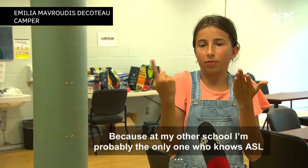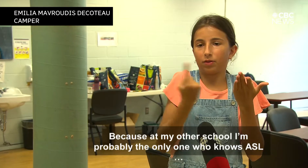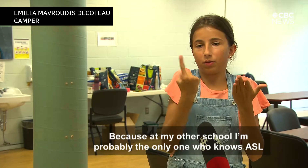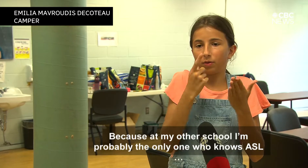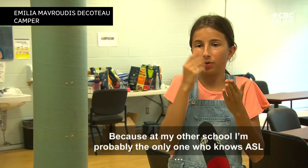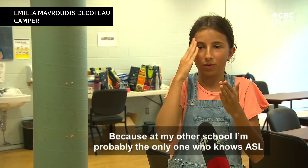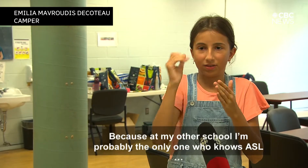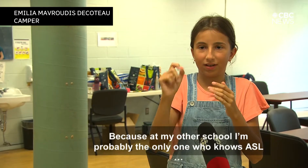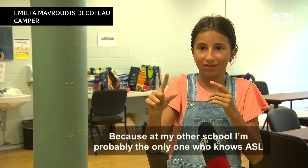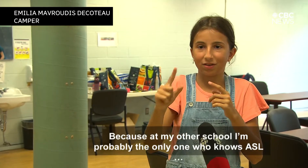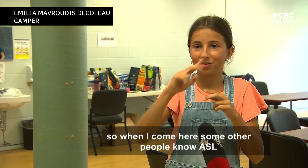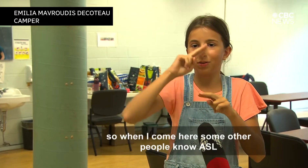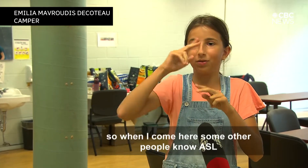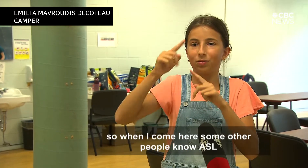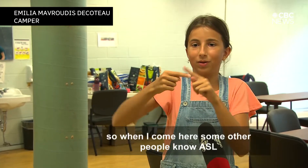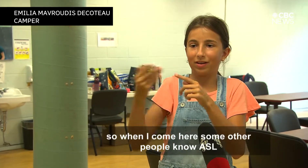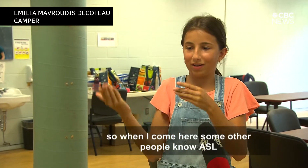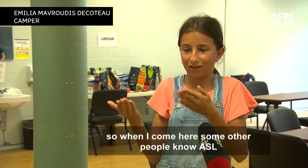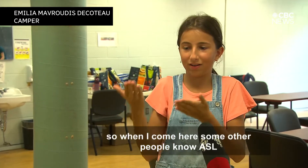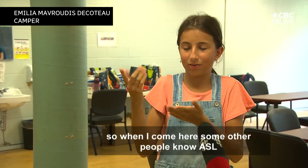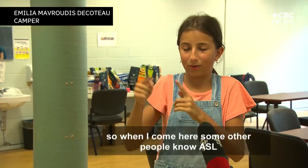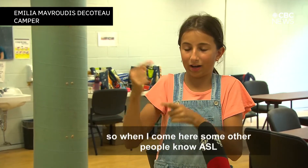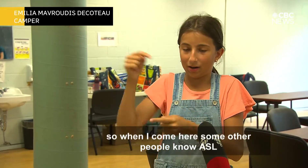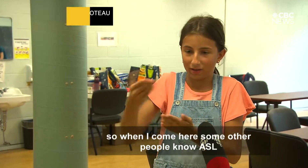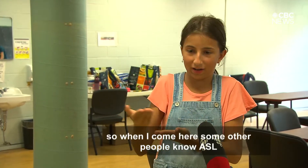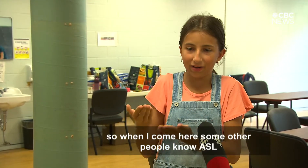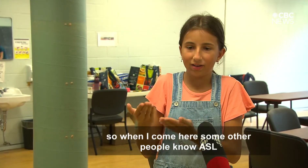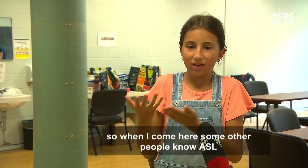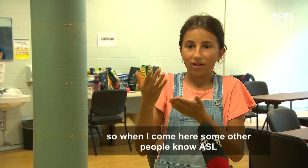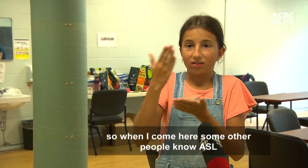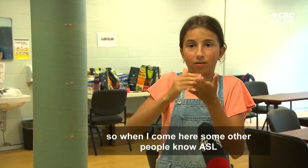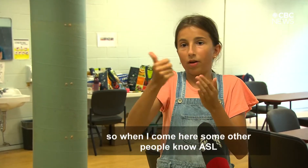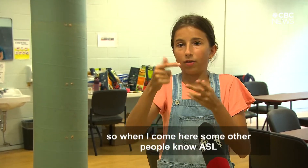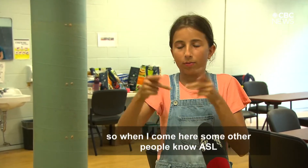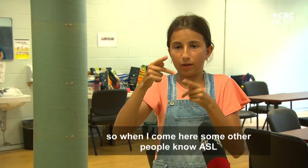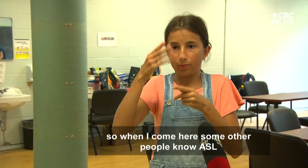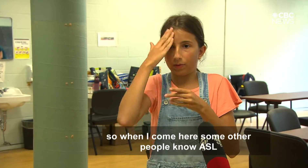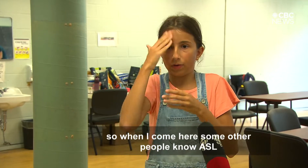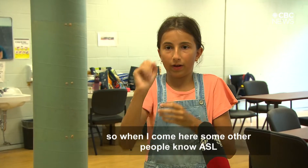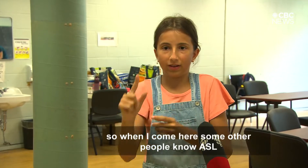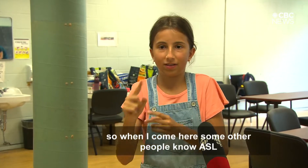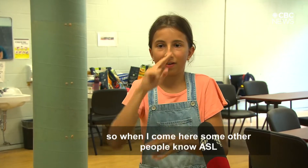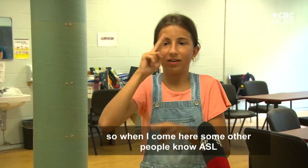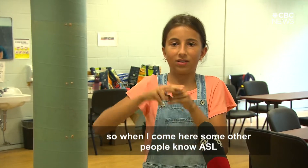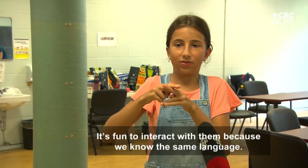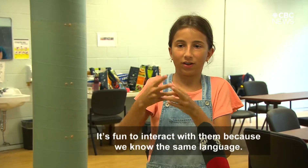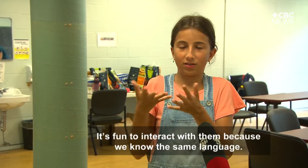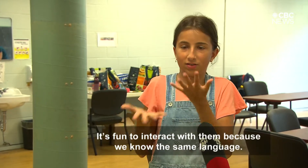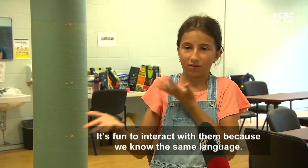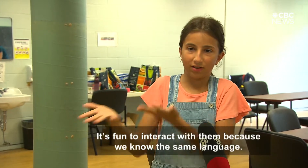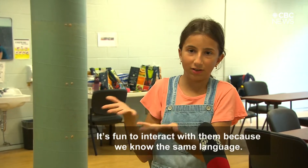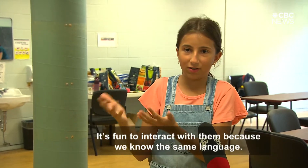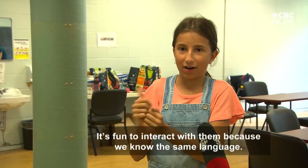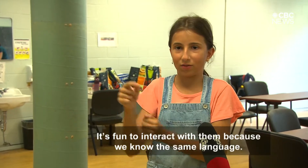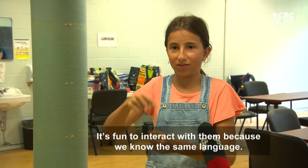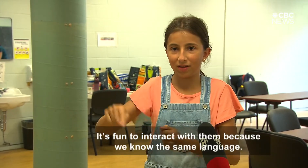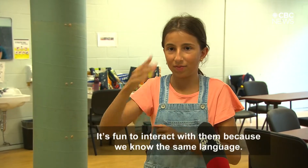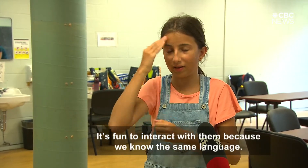the only one who knows ASL, so when I come here, some other people know ASL, and it's fun to interact with them